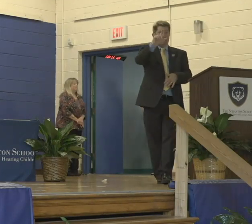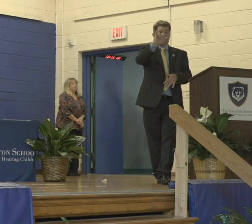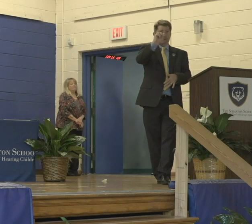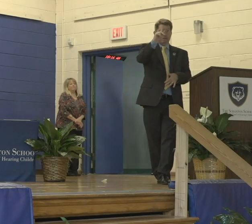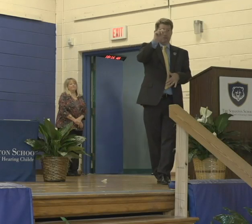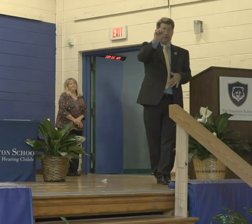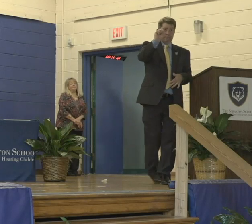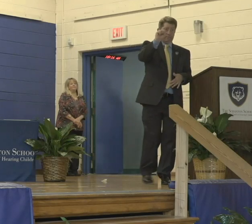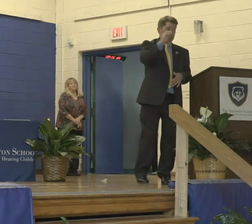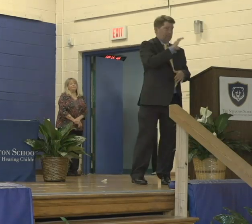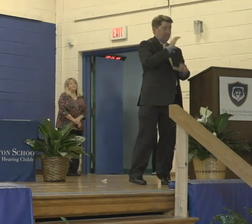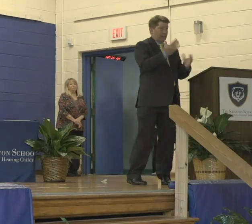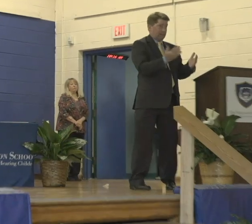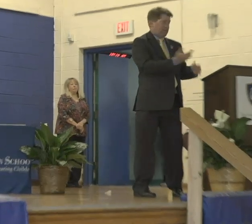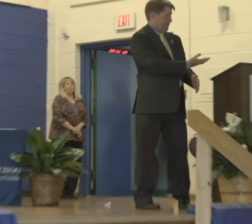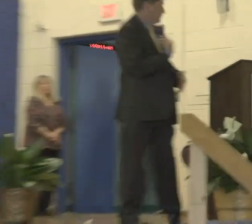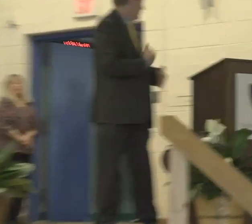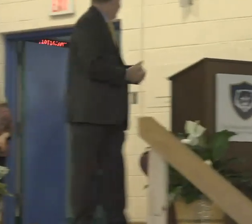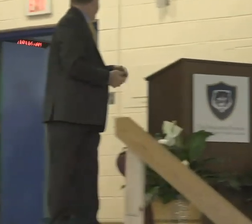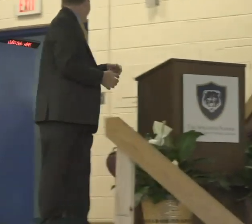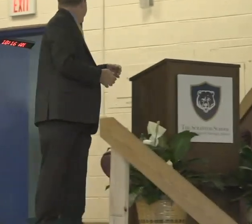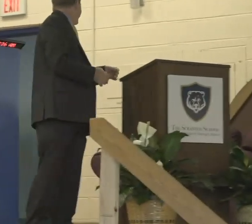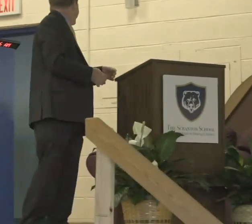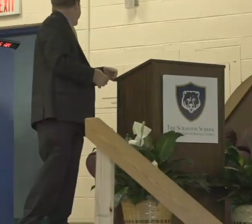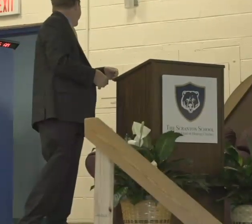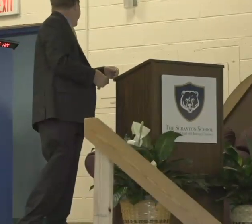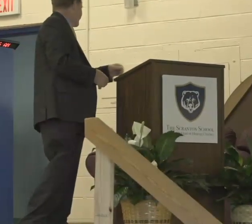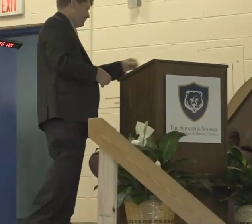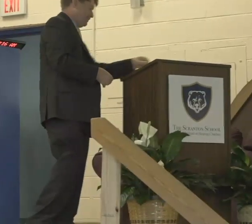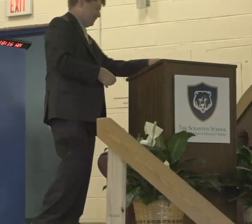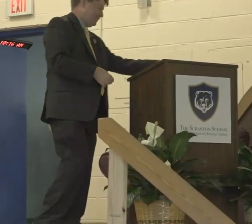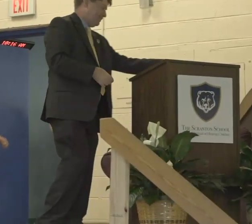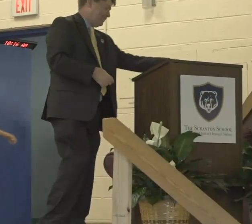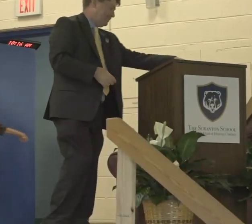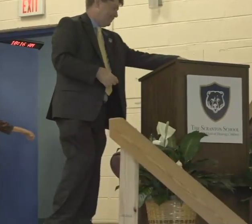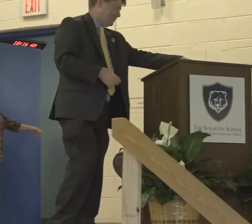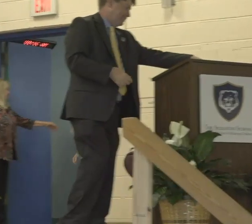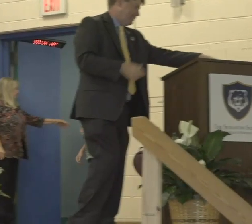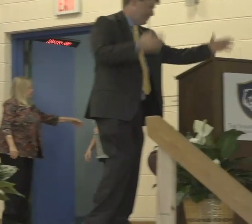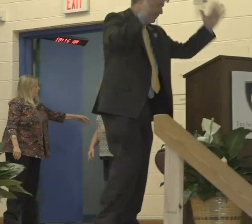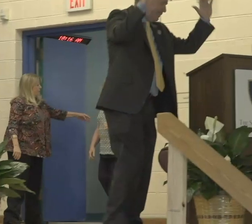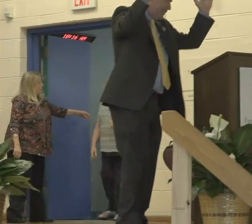Okay, so now we are having Miss Poliska's class.